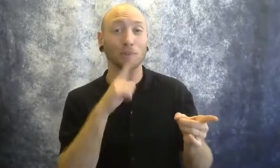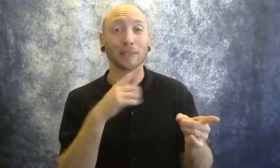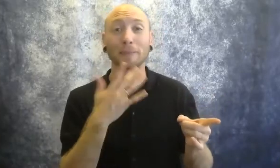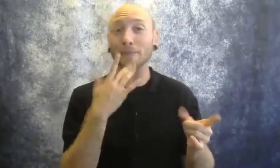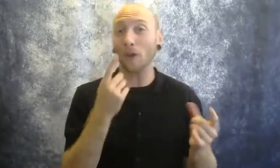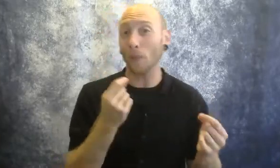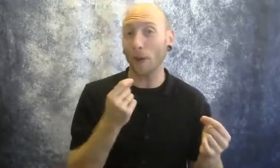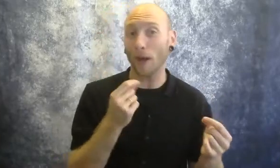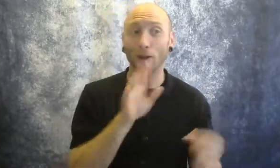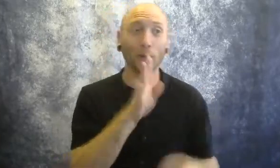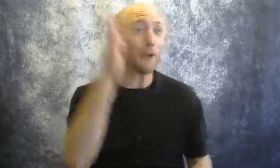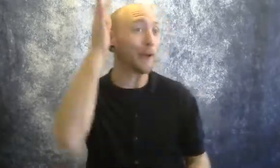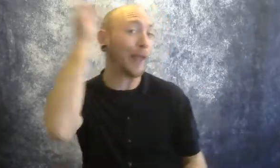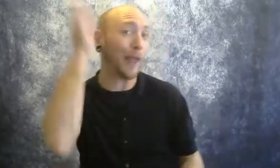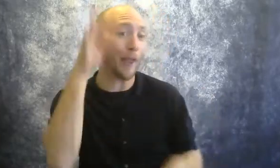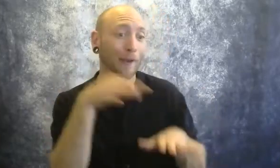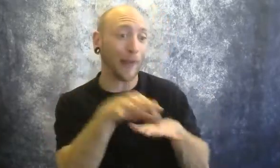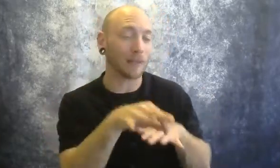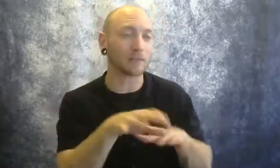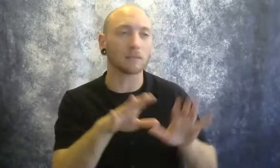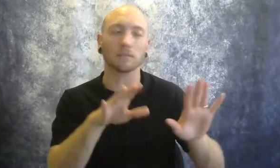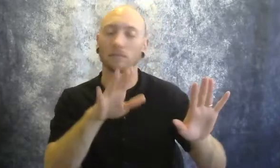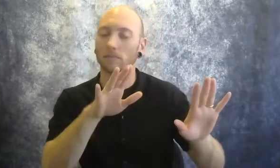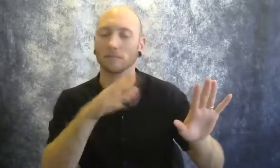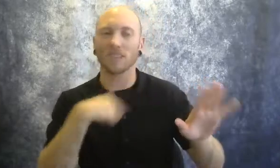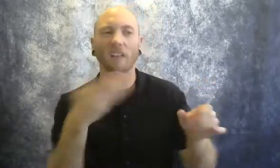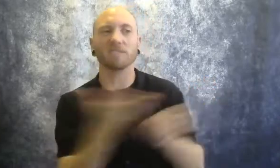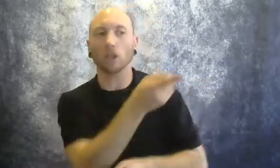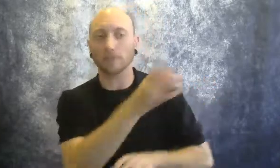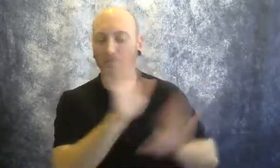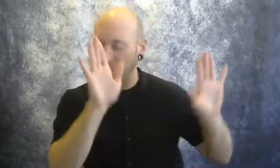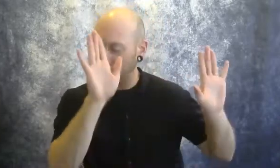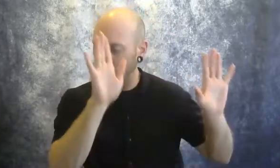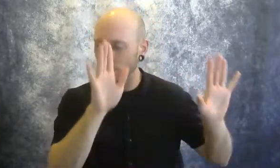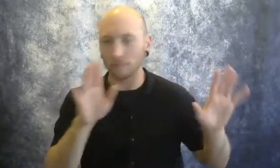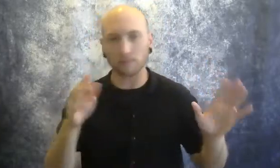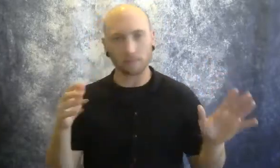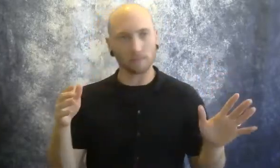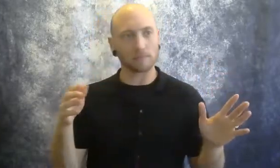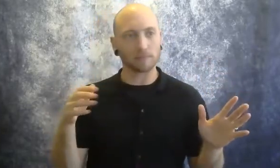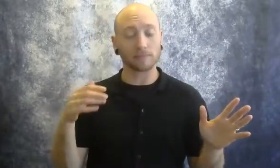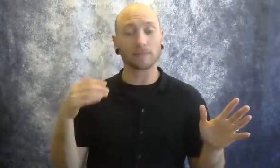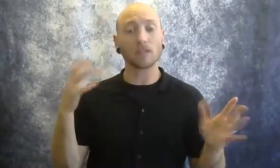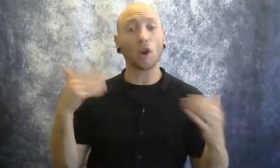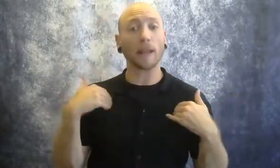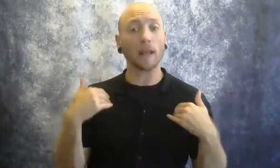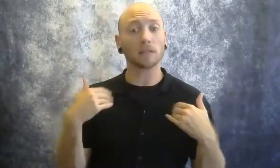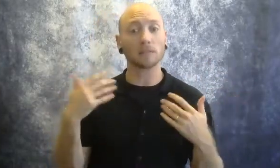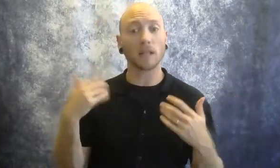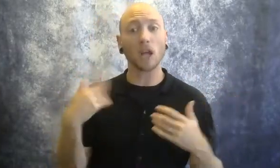more interested in her hairdo and her fingernails than taking care of my wife. So I fired her. I had a